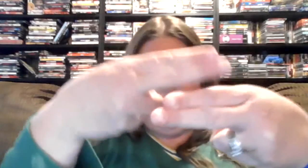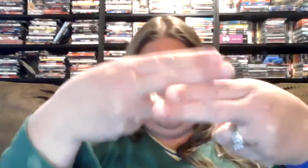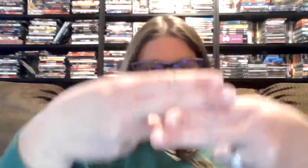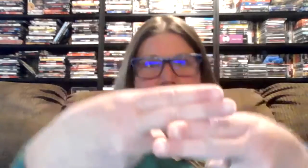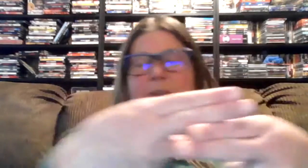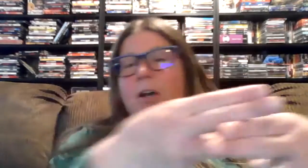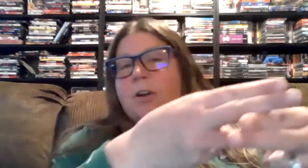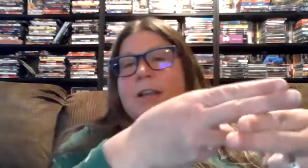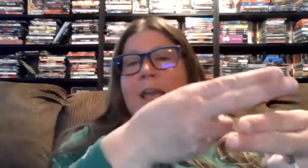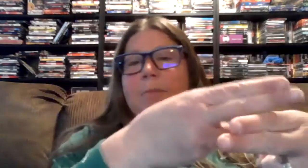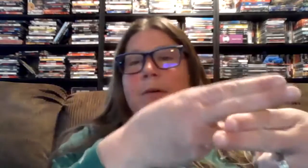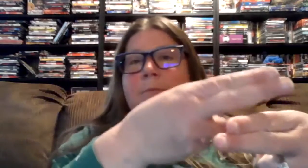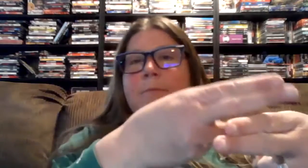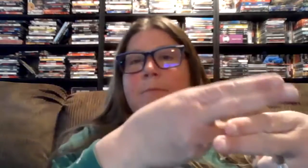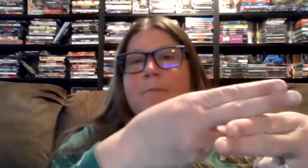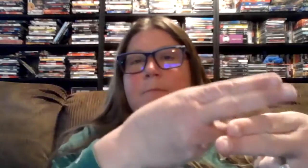on top of each other. Name.